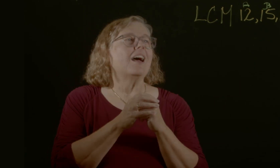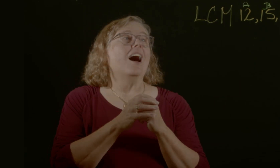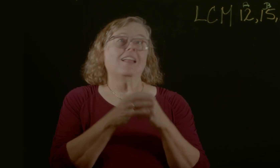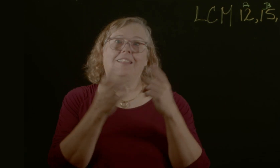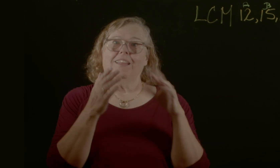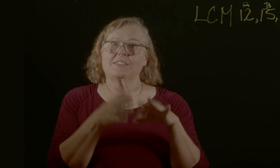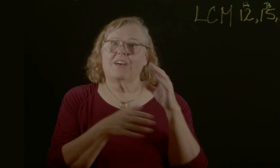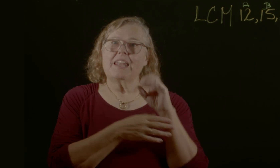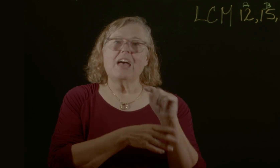Let's find out.